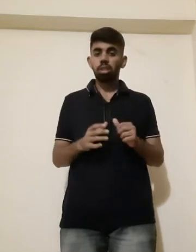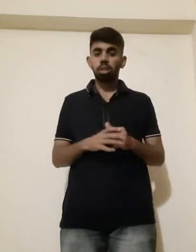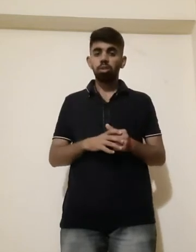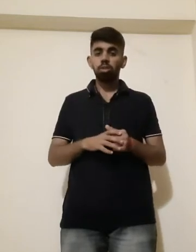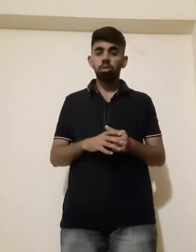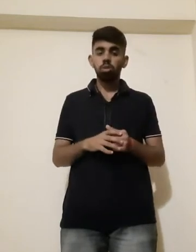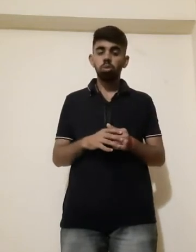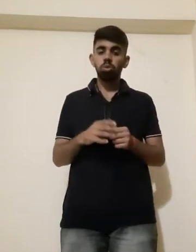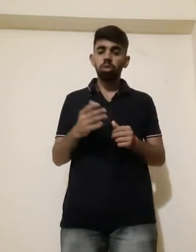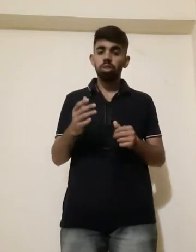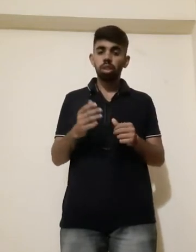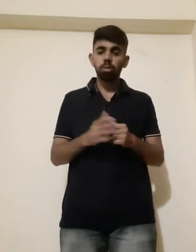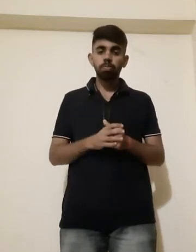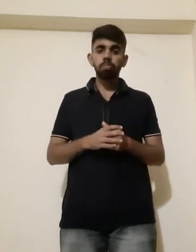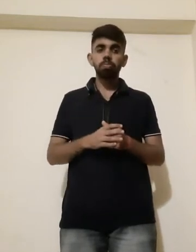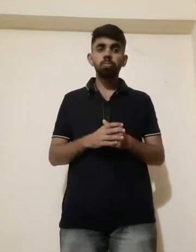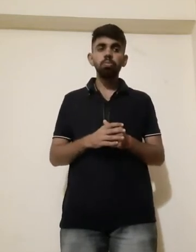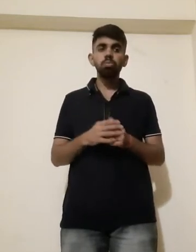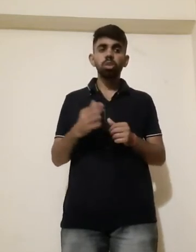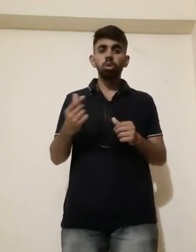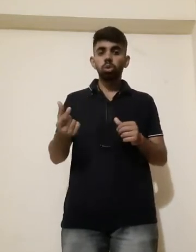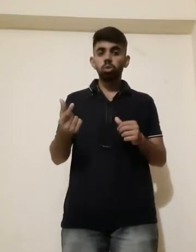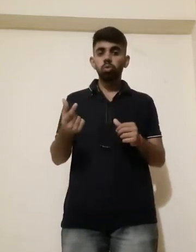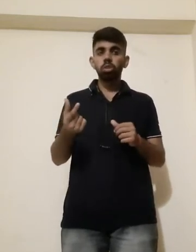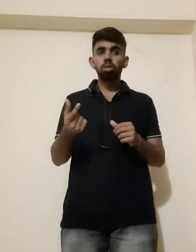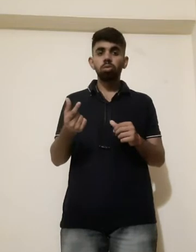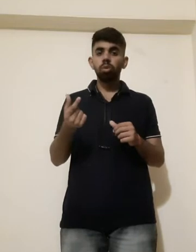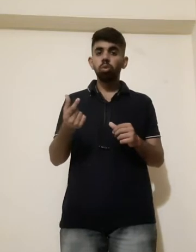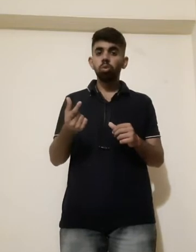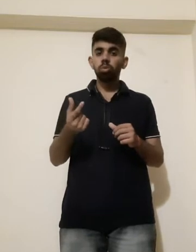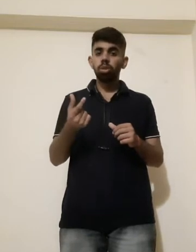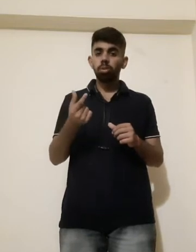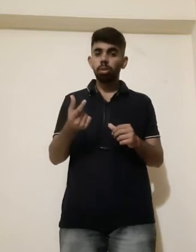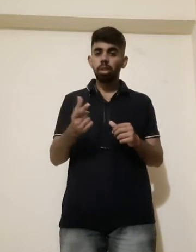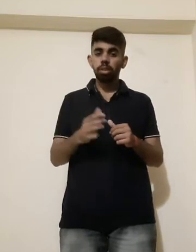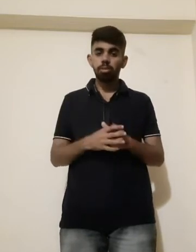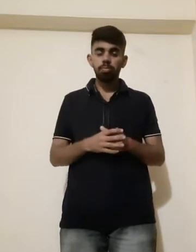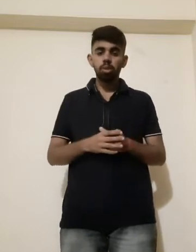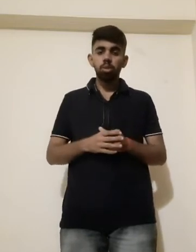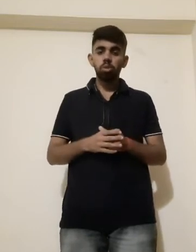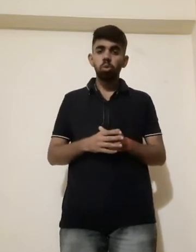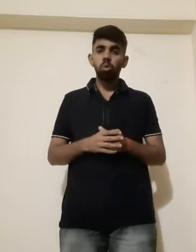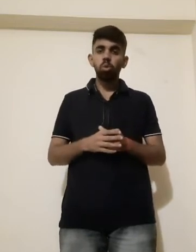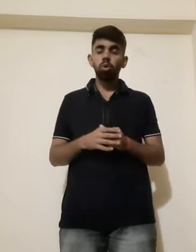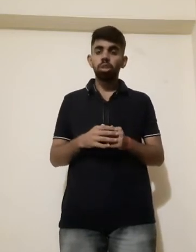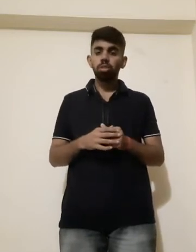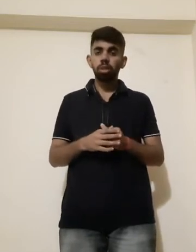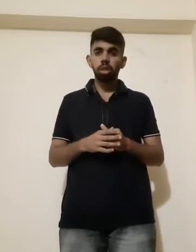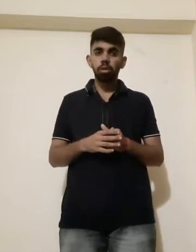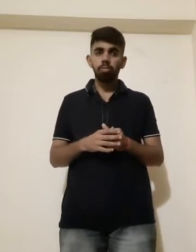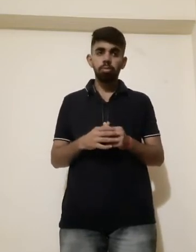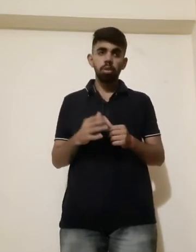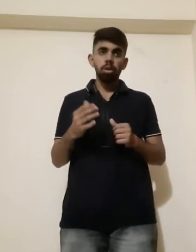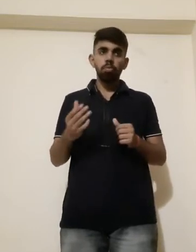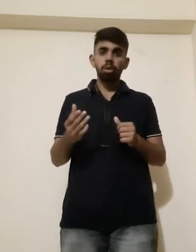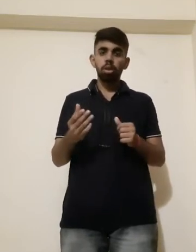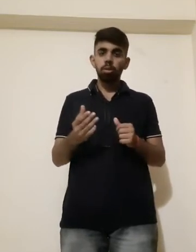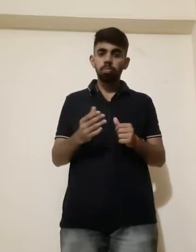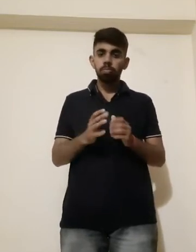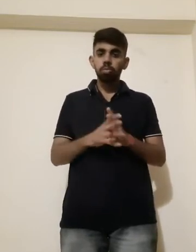constructor. So we will start. So first we will go with method. So what is method? Method